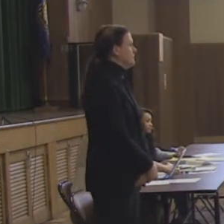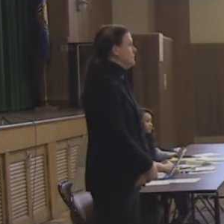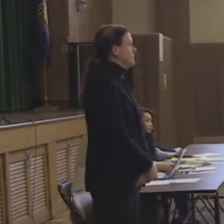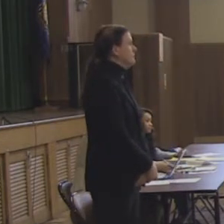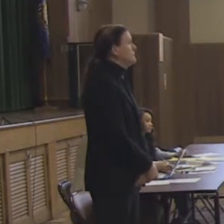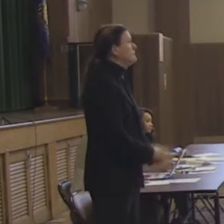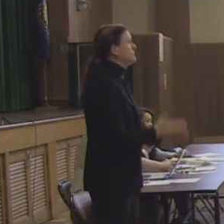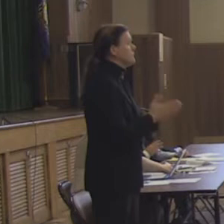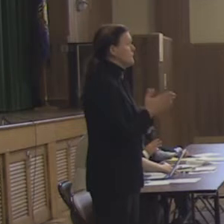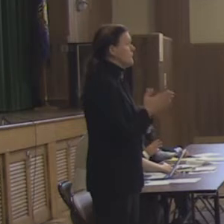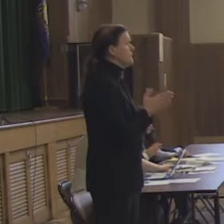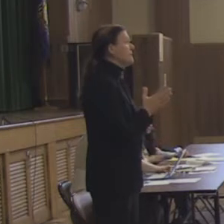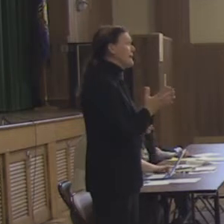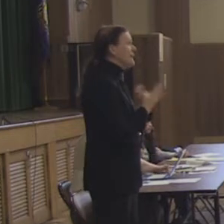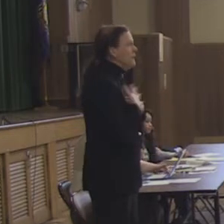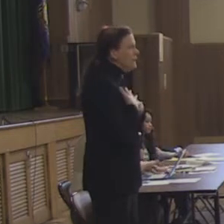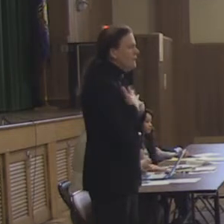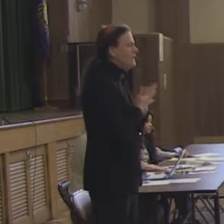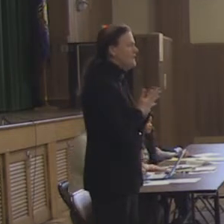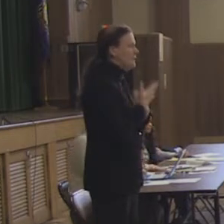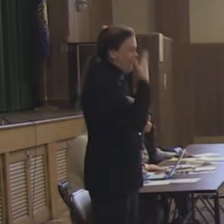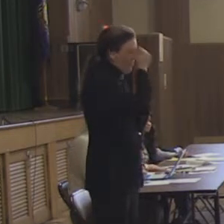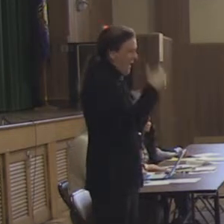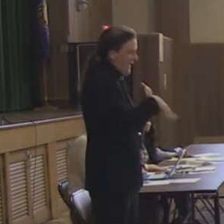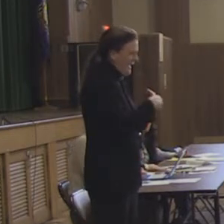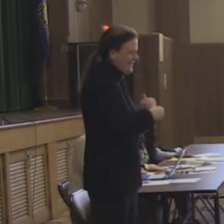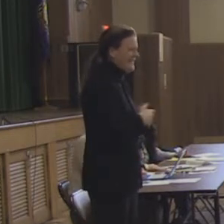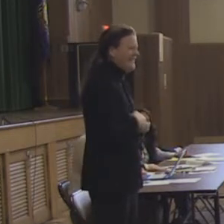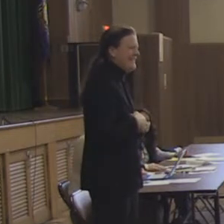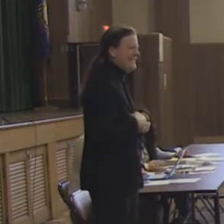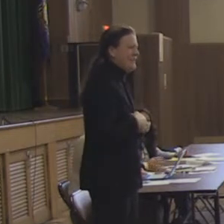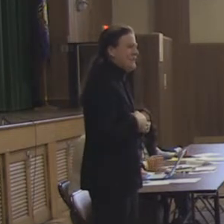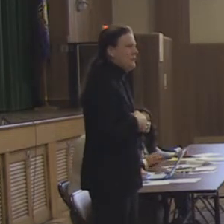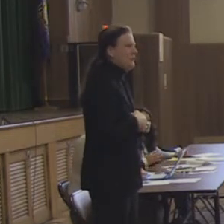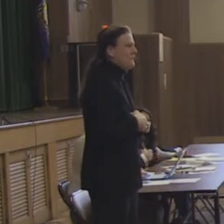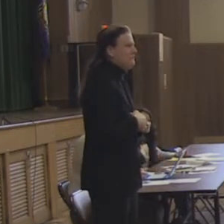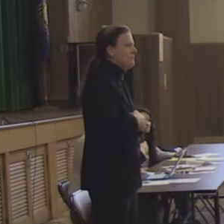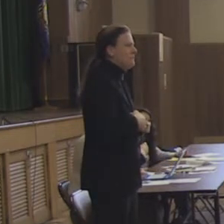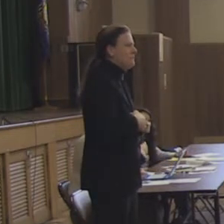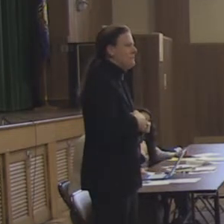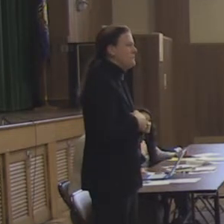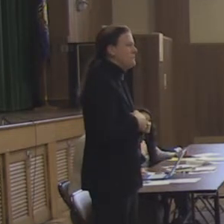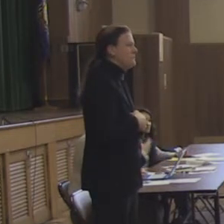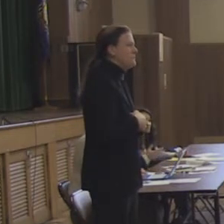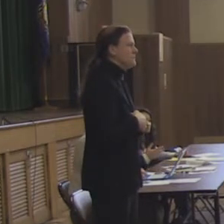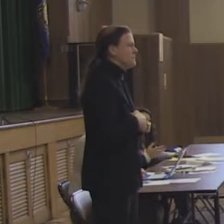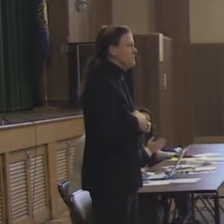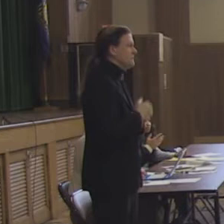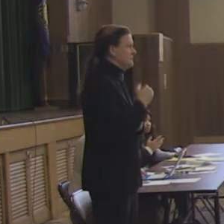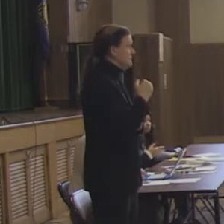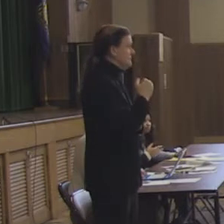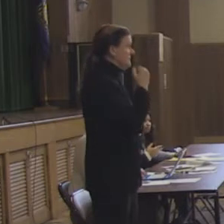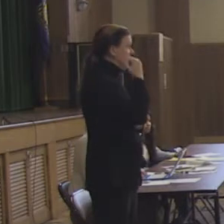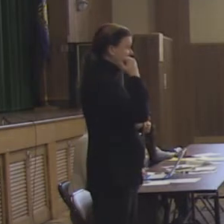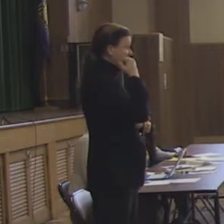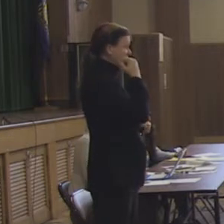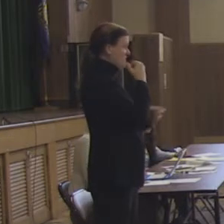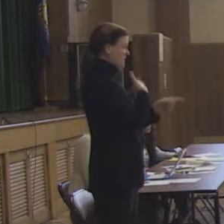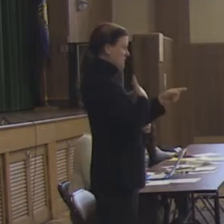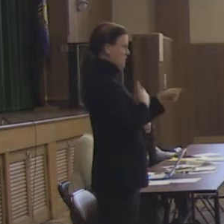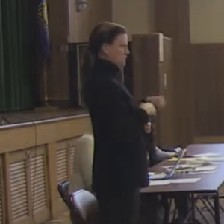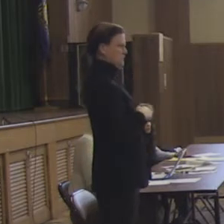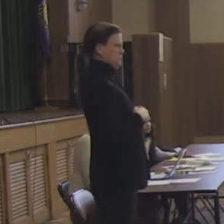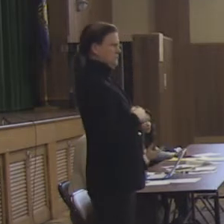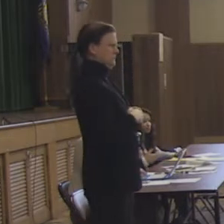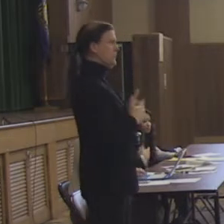And I also forgot to mention at the beginning, if anyone does not want to talk publicly, wants to get in